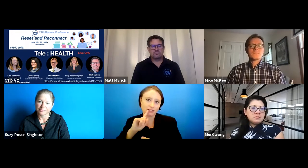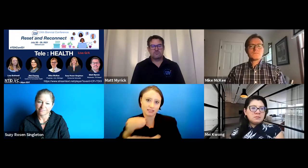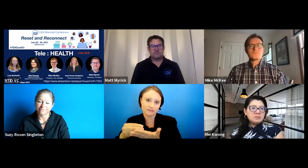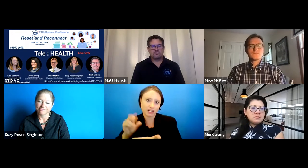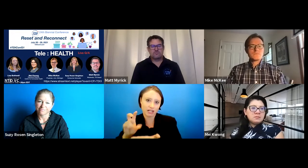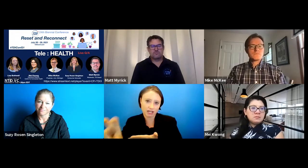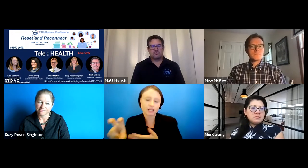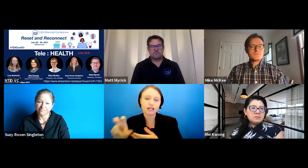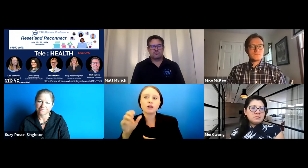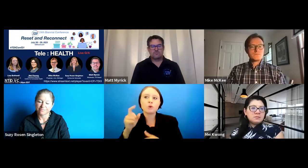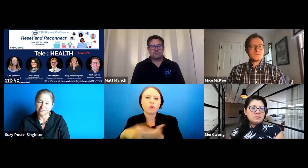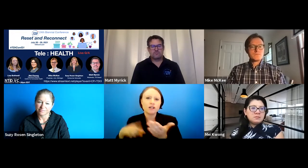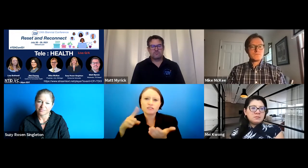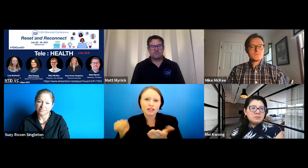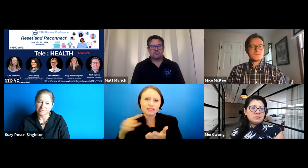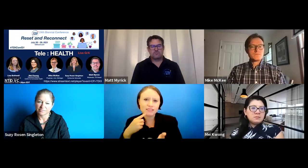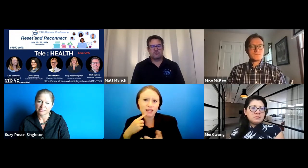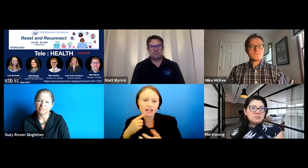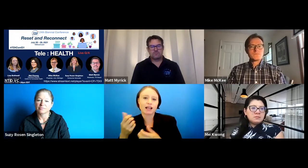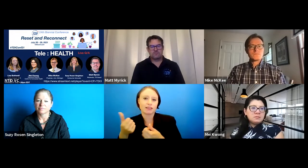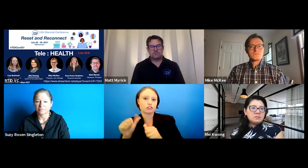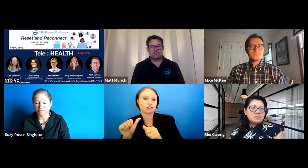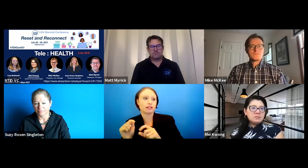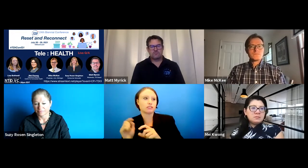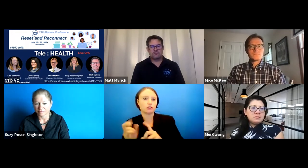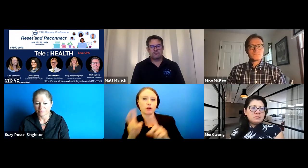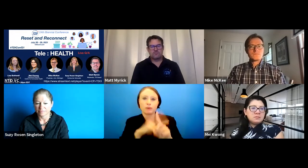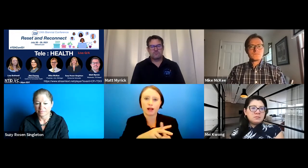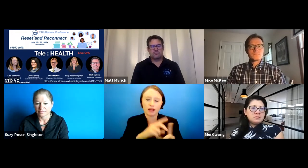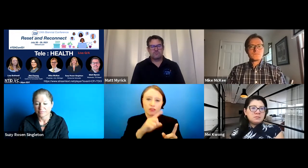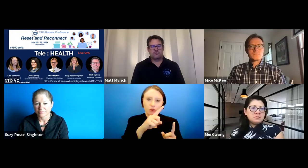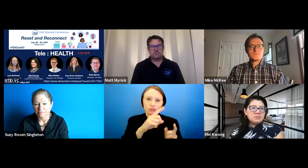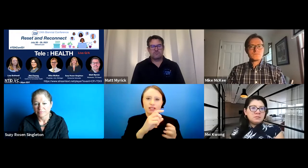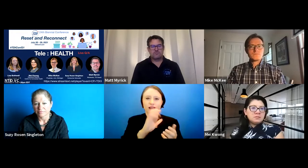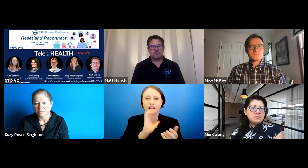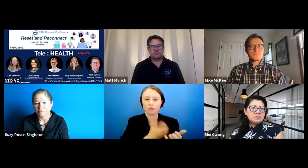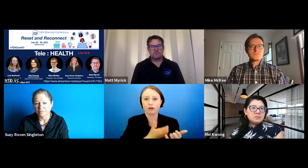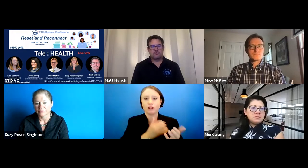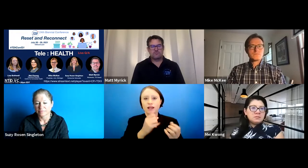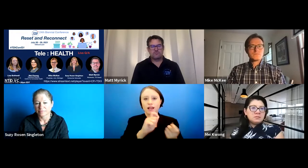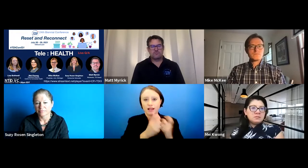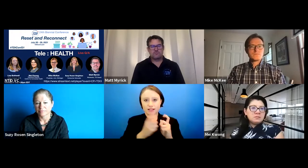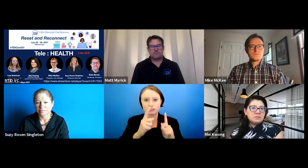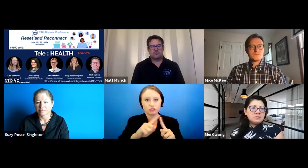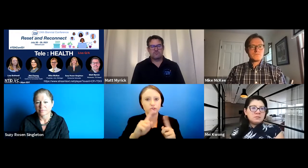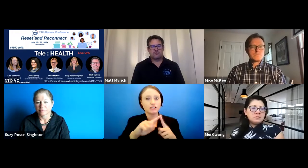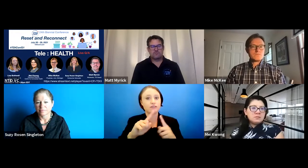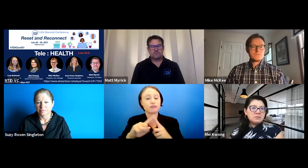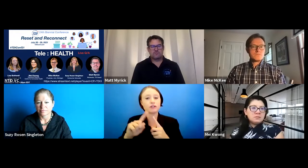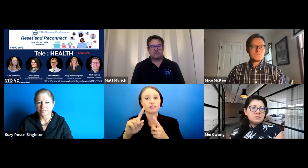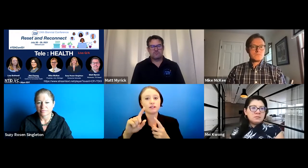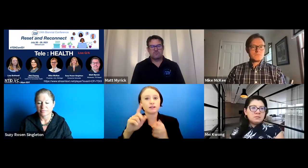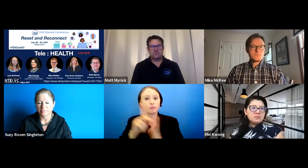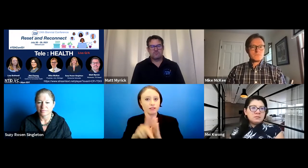there. ACL is the research that ACL is funding, what is the community saying? And that feedback we want to